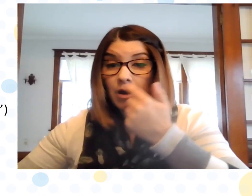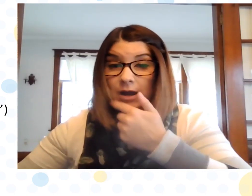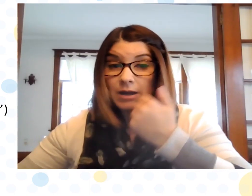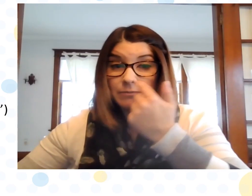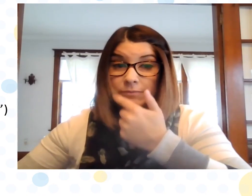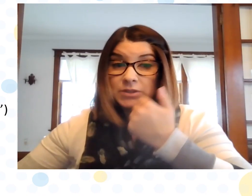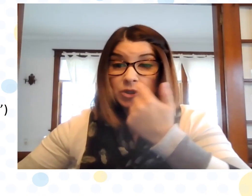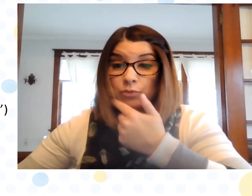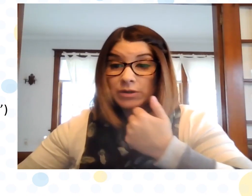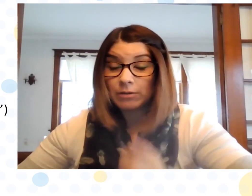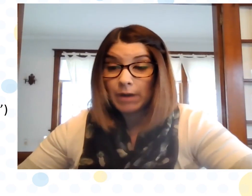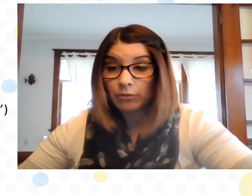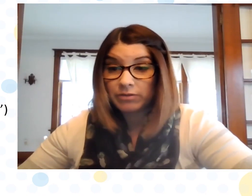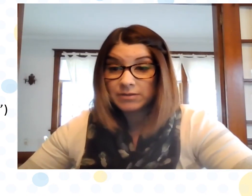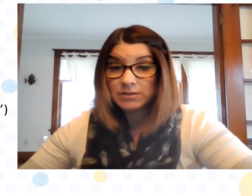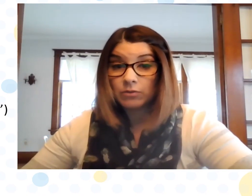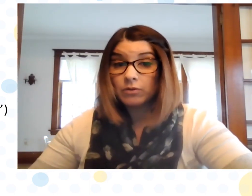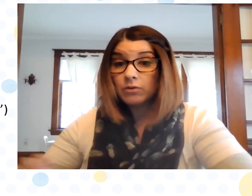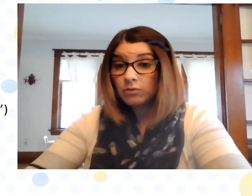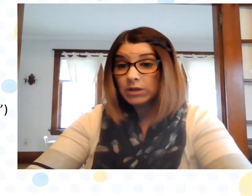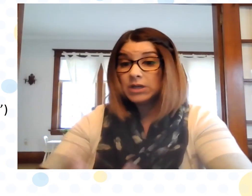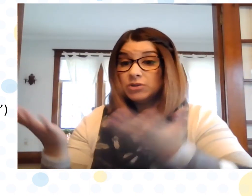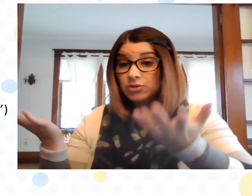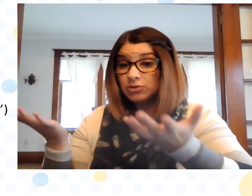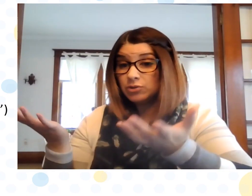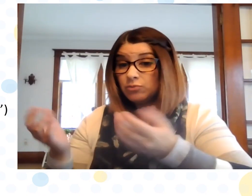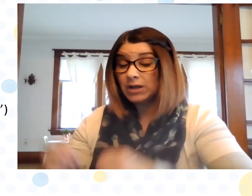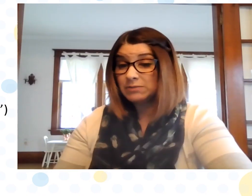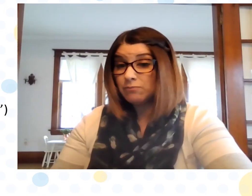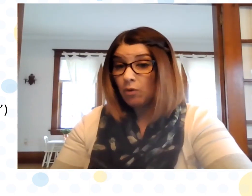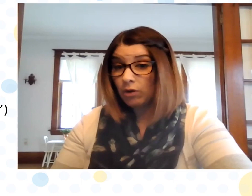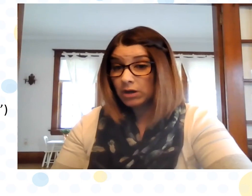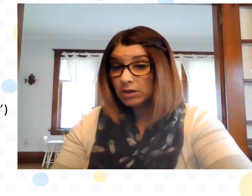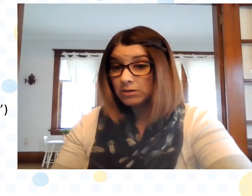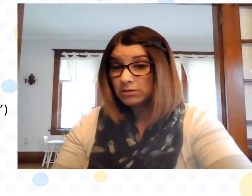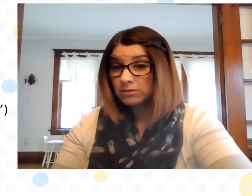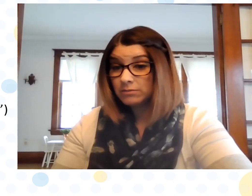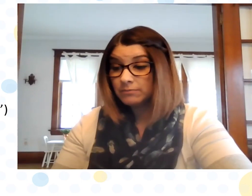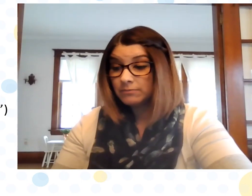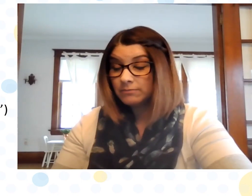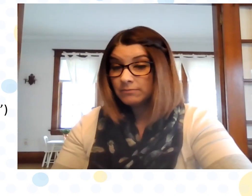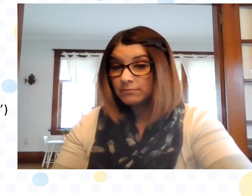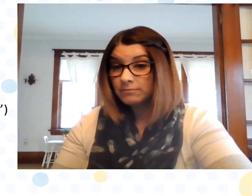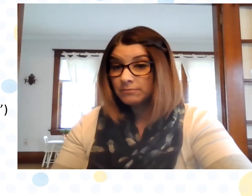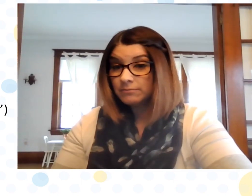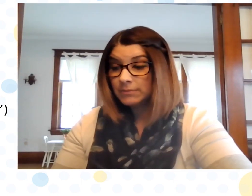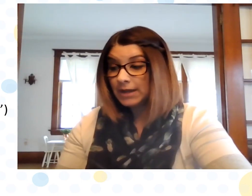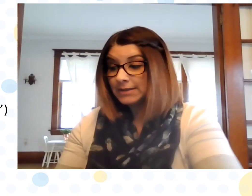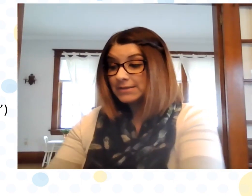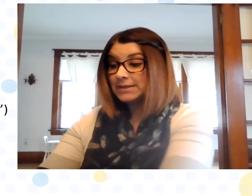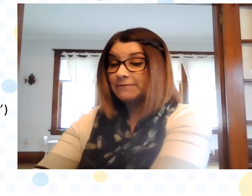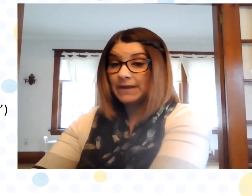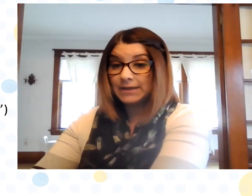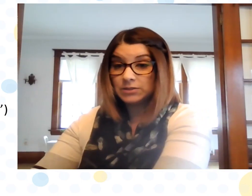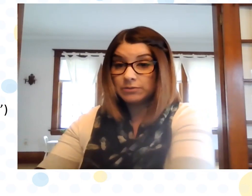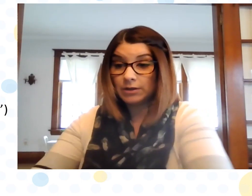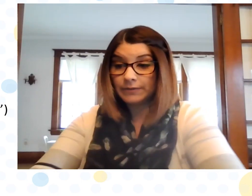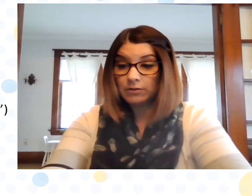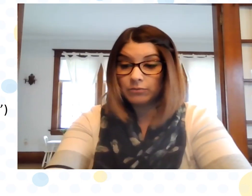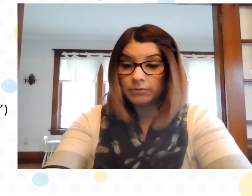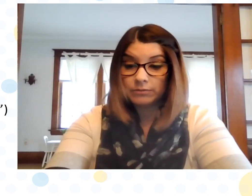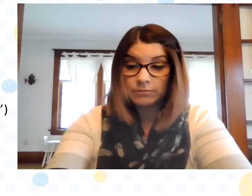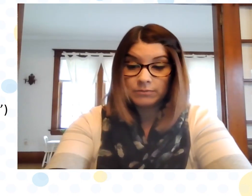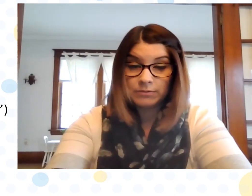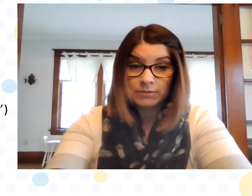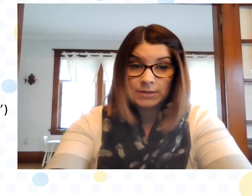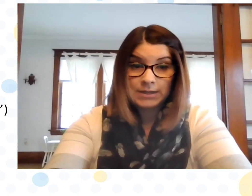to try to cue with our mouth. So, oh, do you want more? And see if they can do